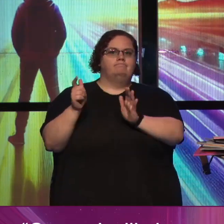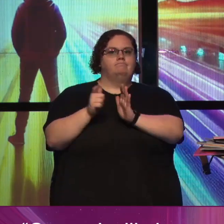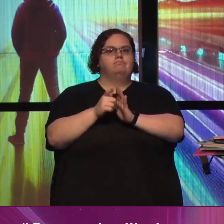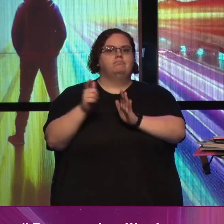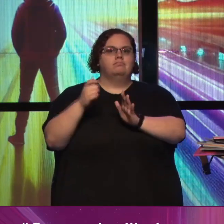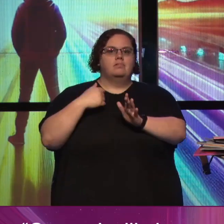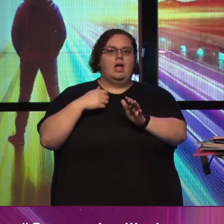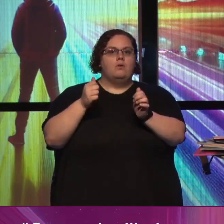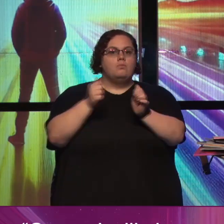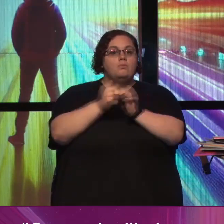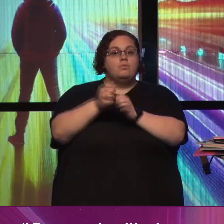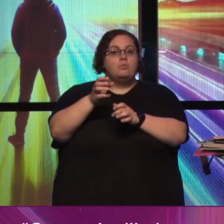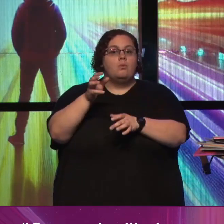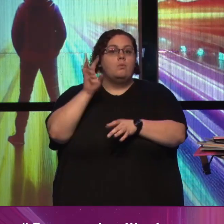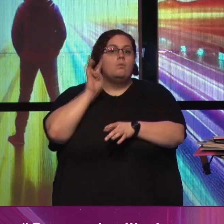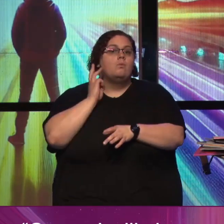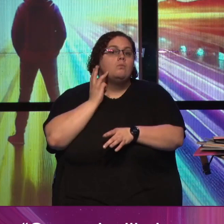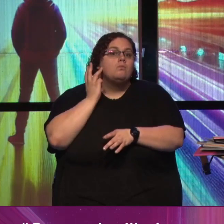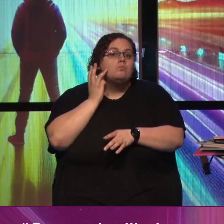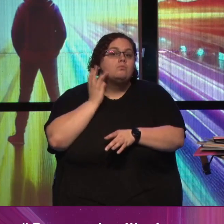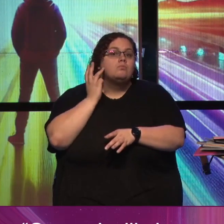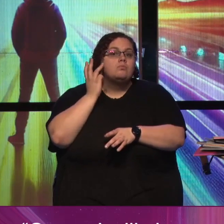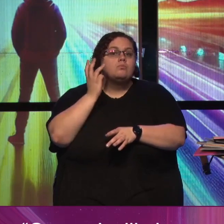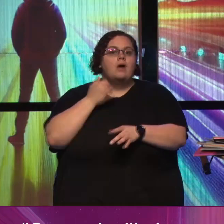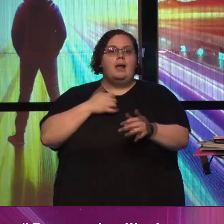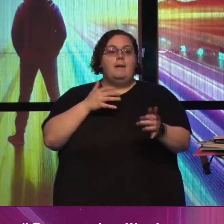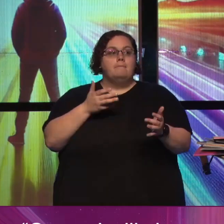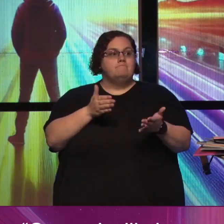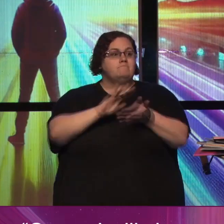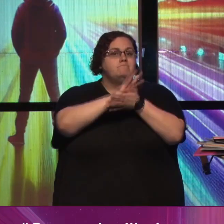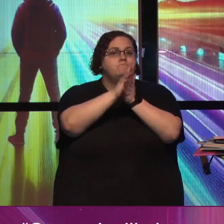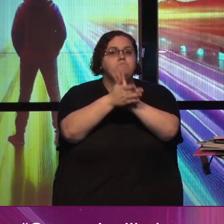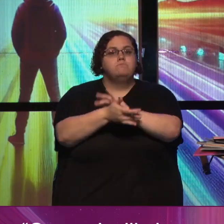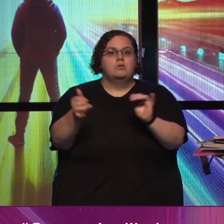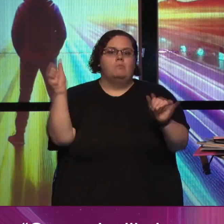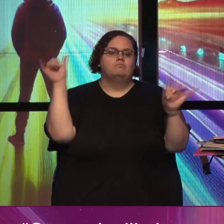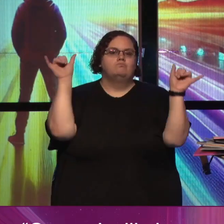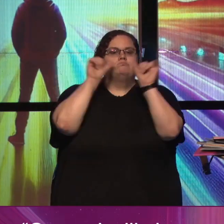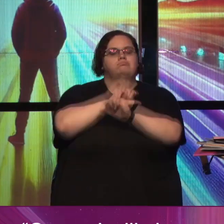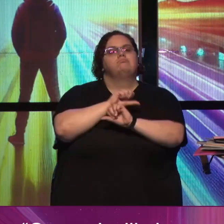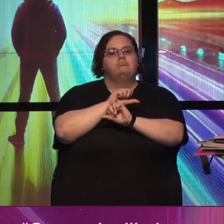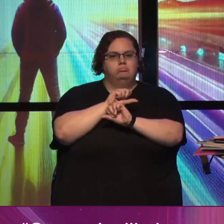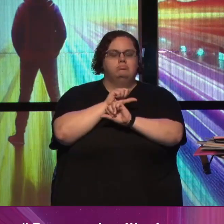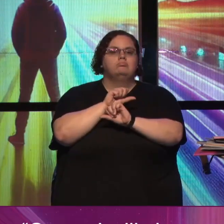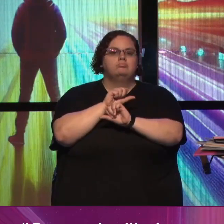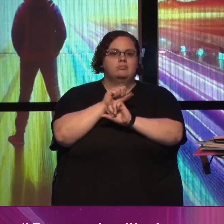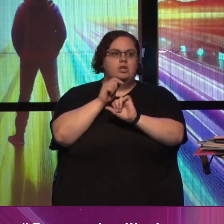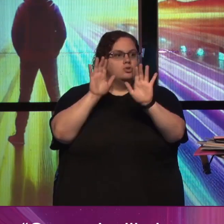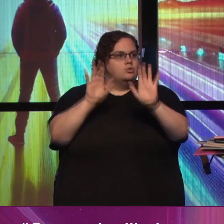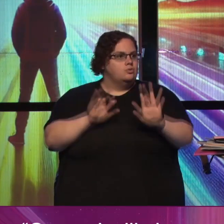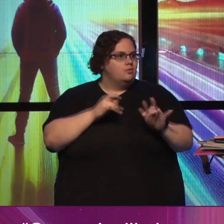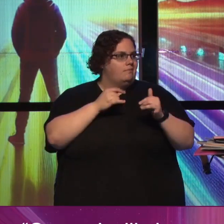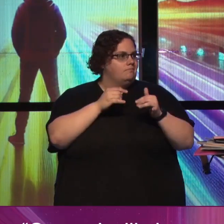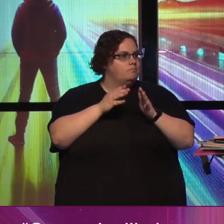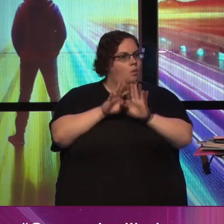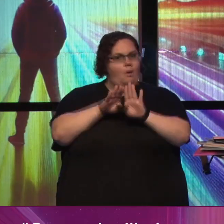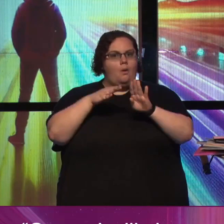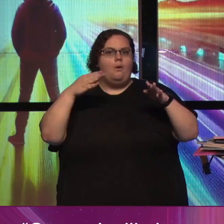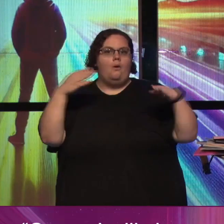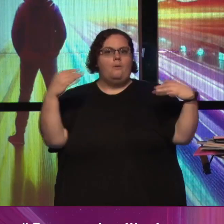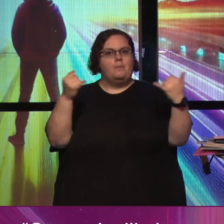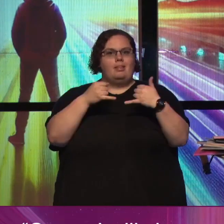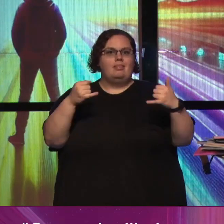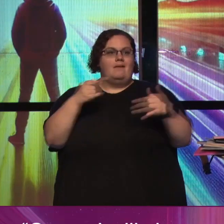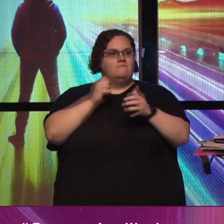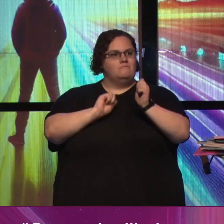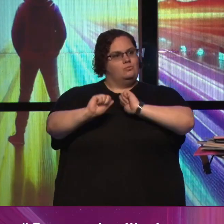have become drunk. That's a good opening line for a musical, right? Like you're like, oh,